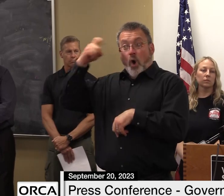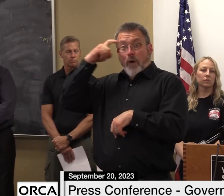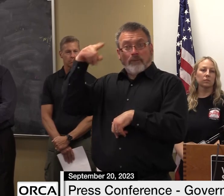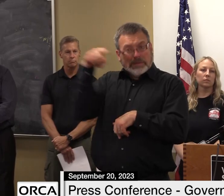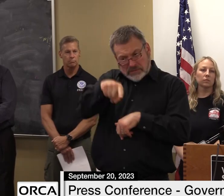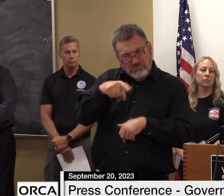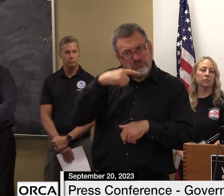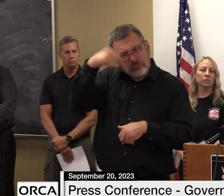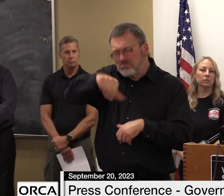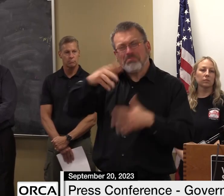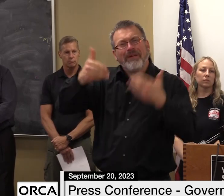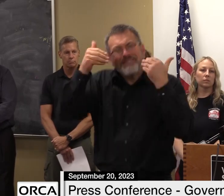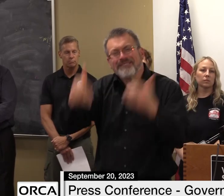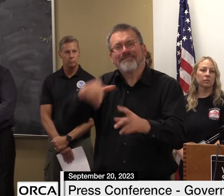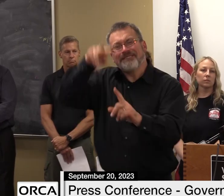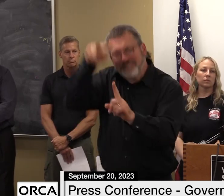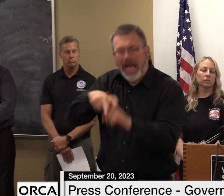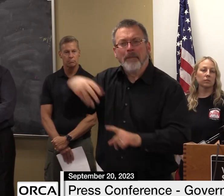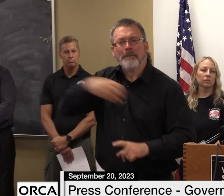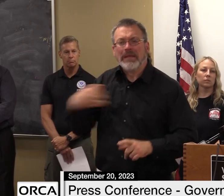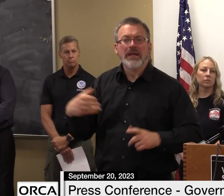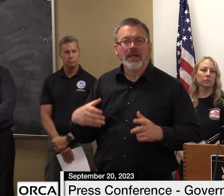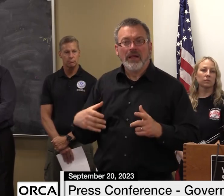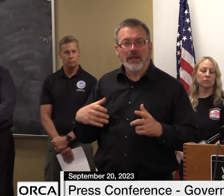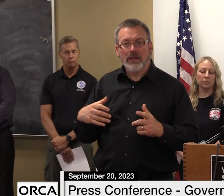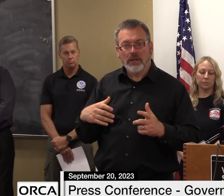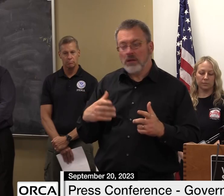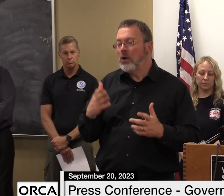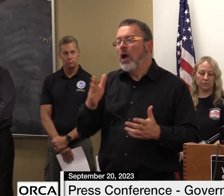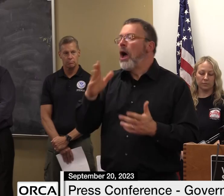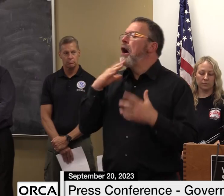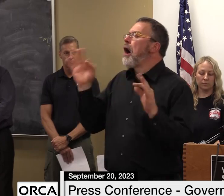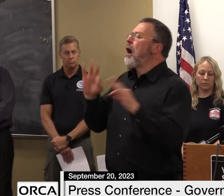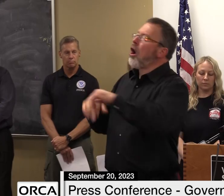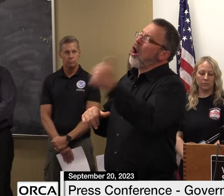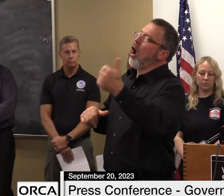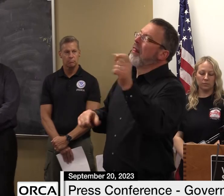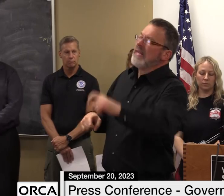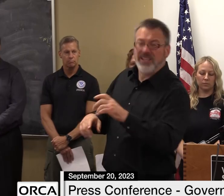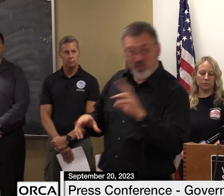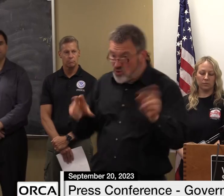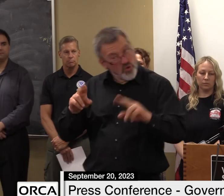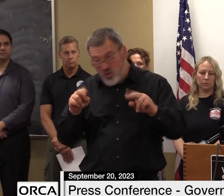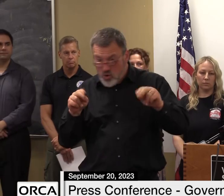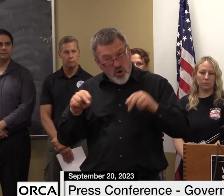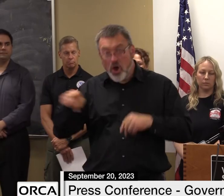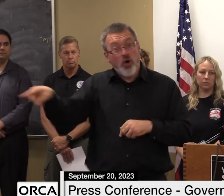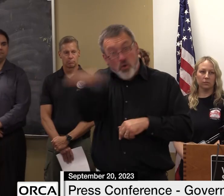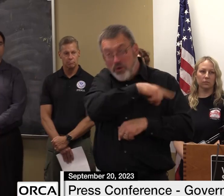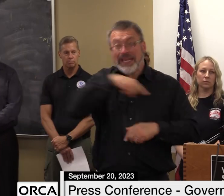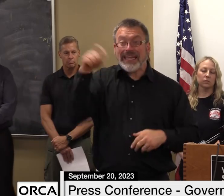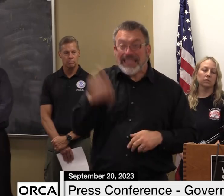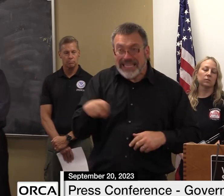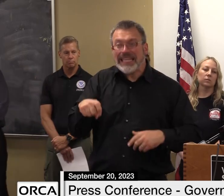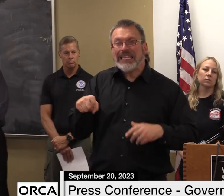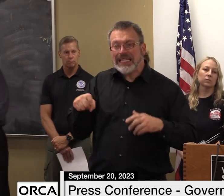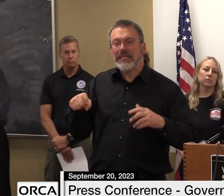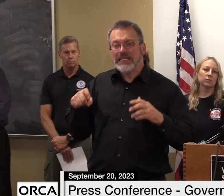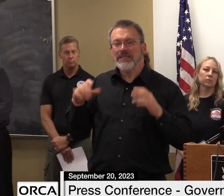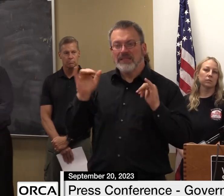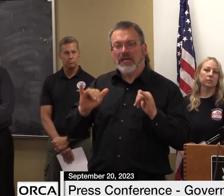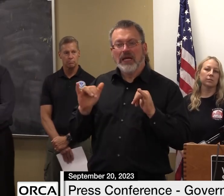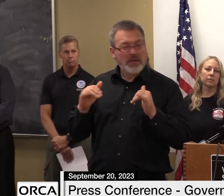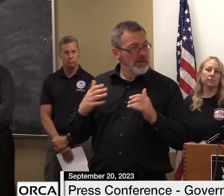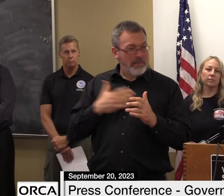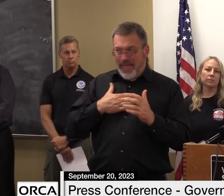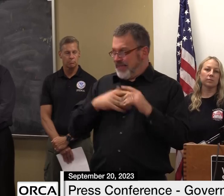people who need the help, and I'll just do this on my own. So that's when I talked with our team